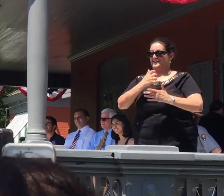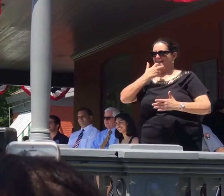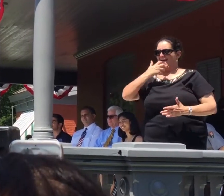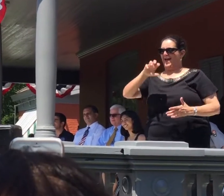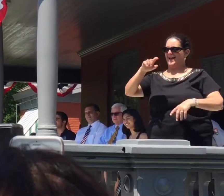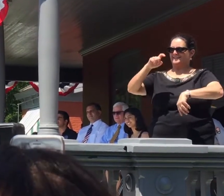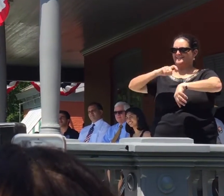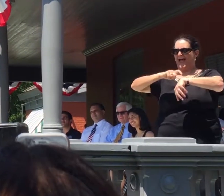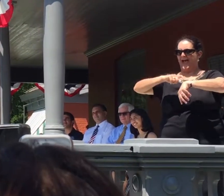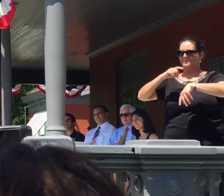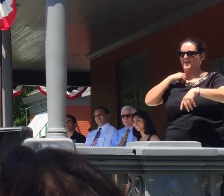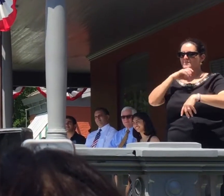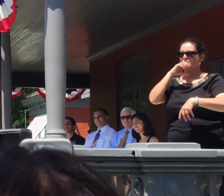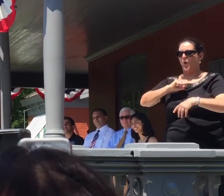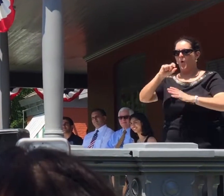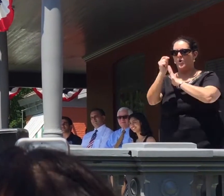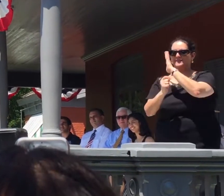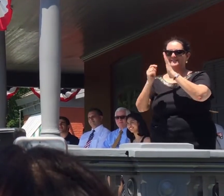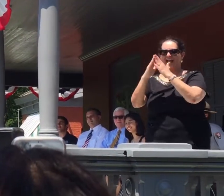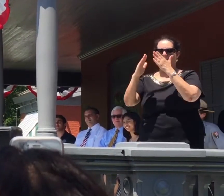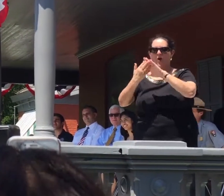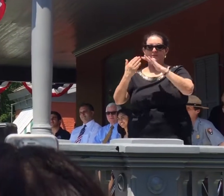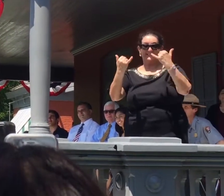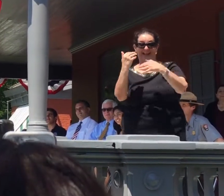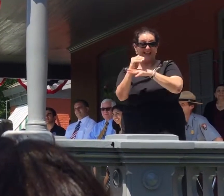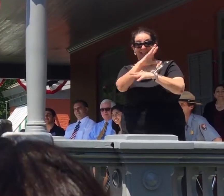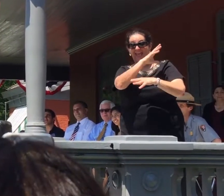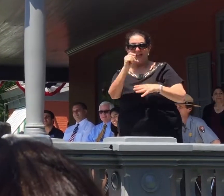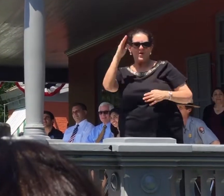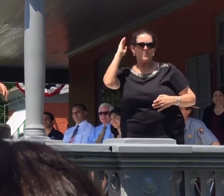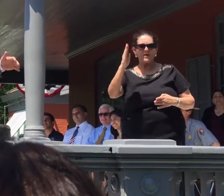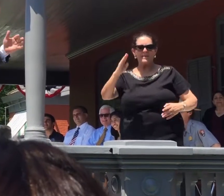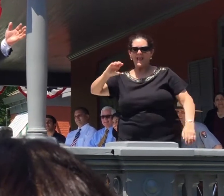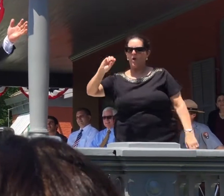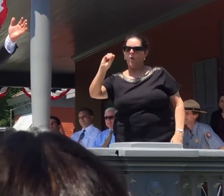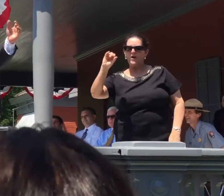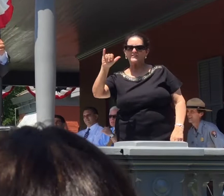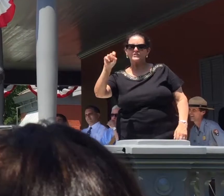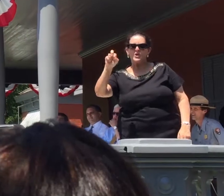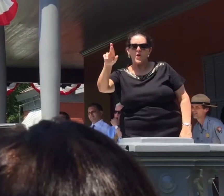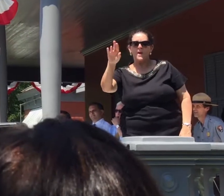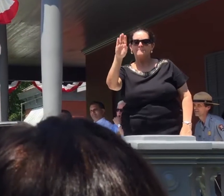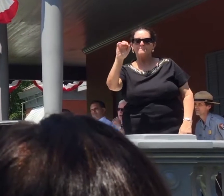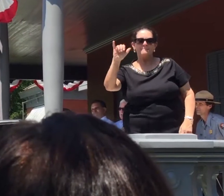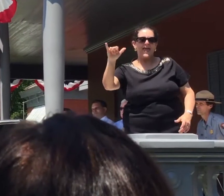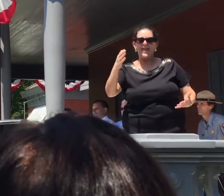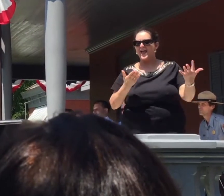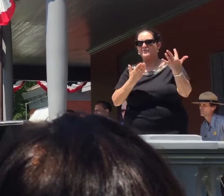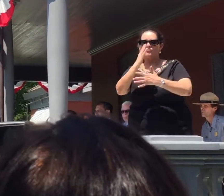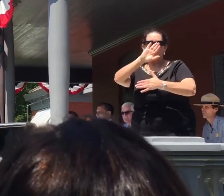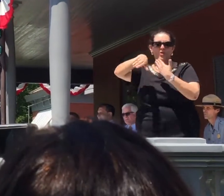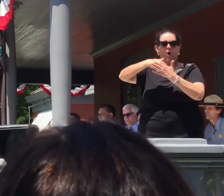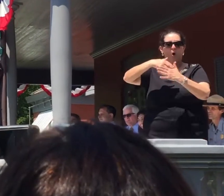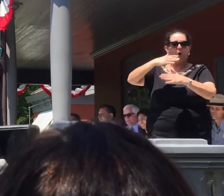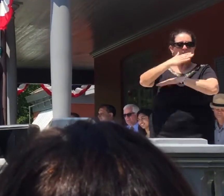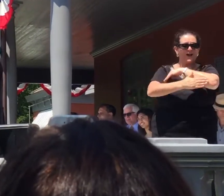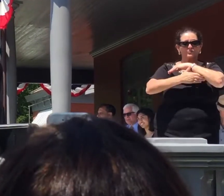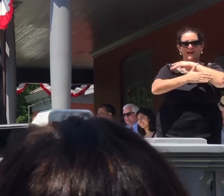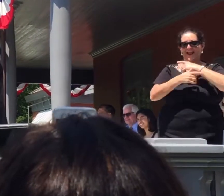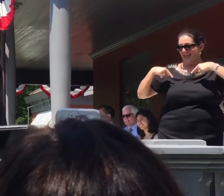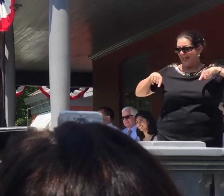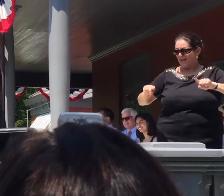in the old town tonight. And it will be in Oyster Bay and throughout the country as we